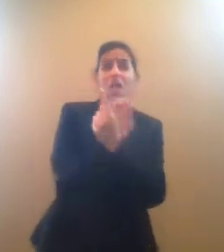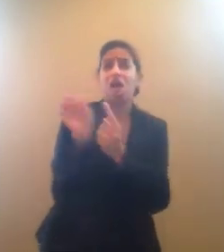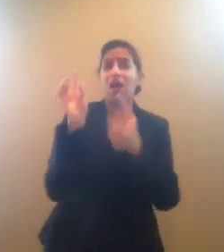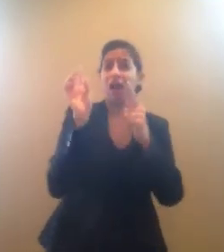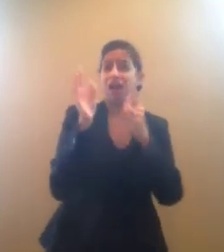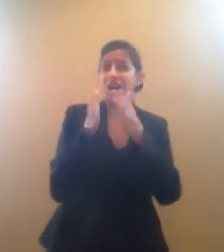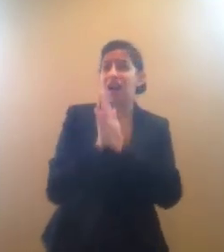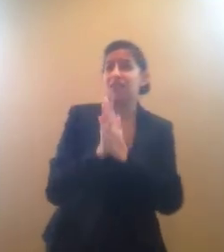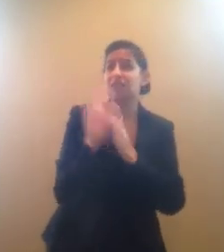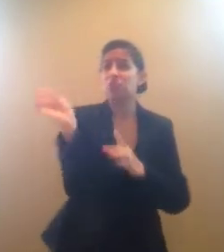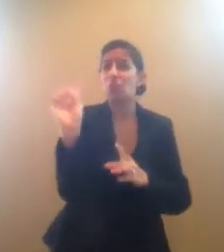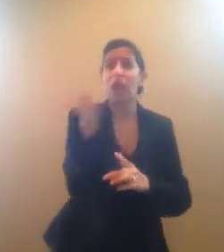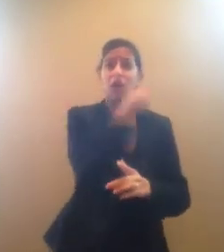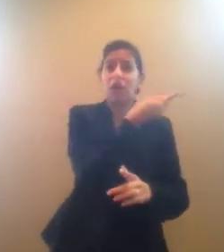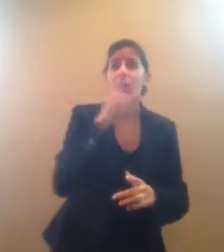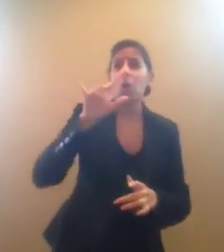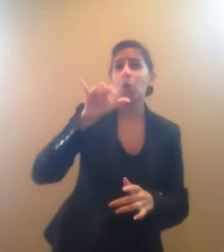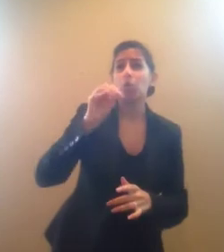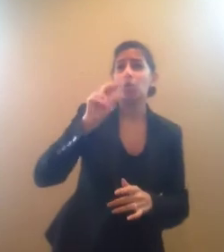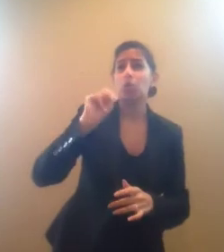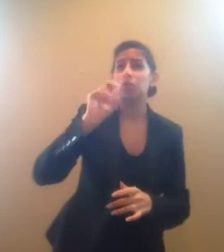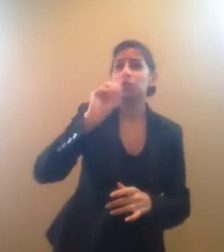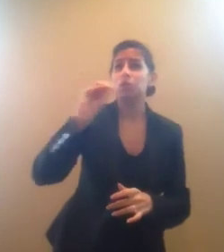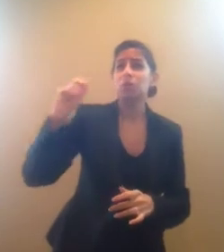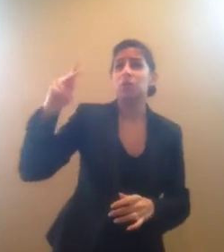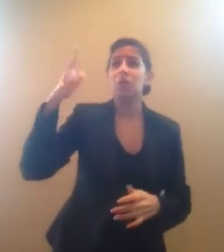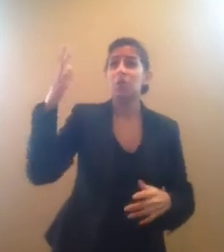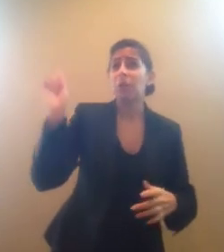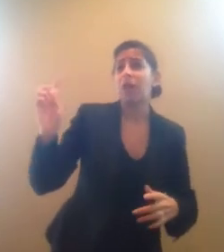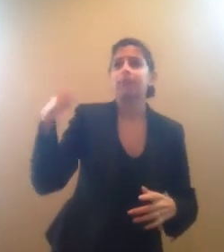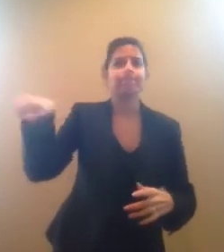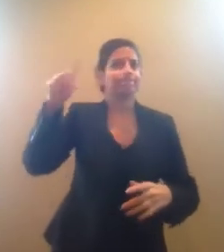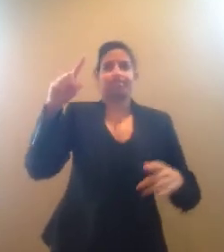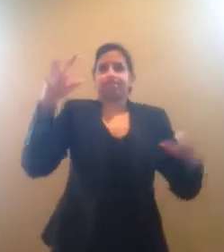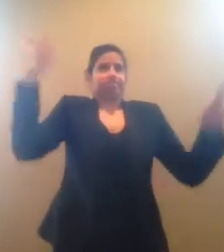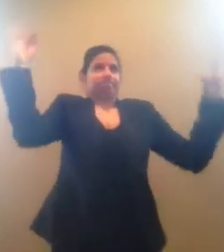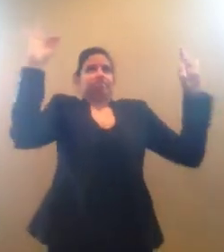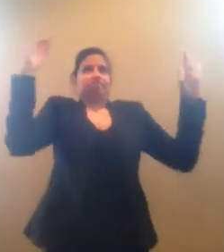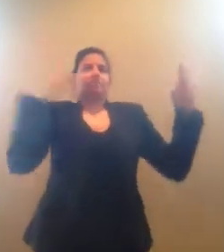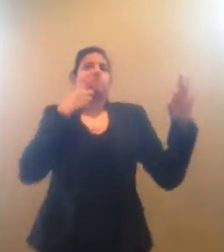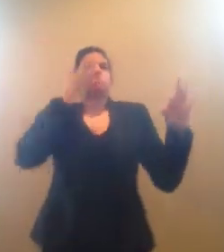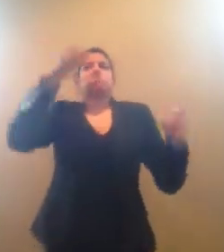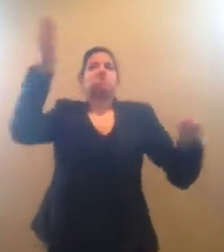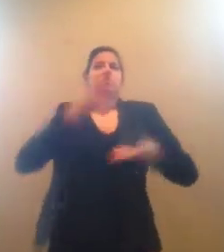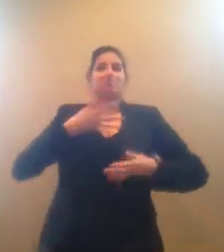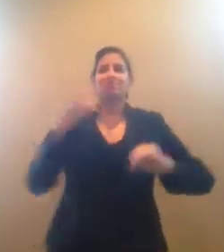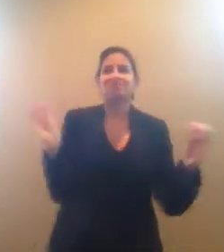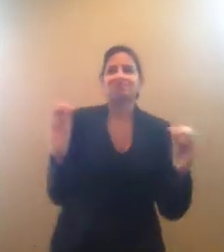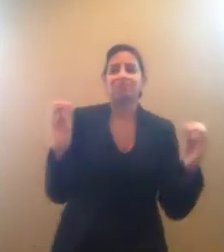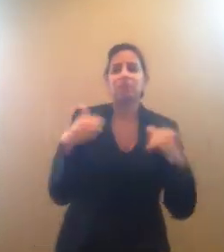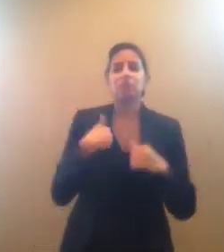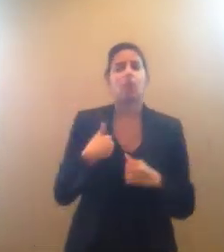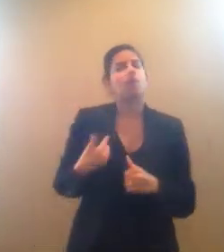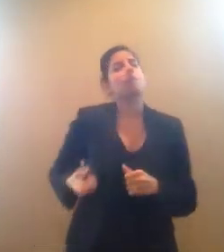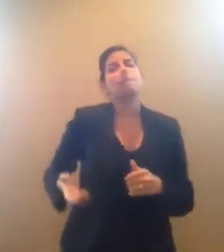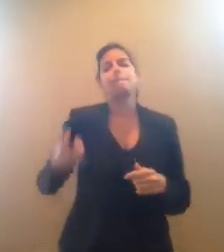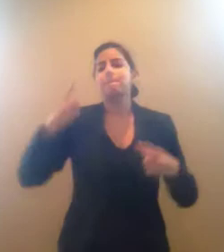this request that she'd made of me. So I finally found Myung-sun, her best friend that she used to play with after school every day. And